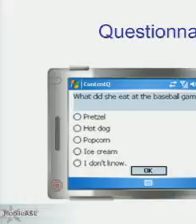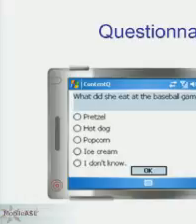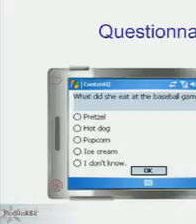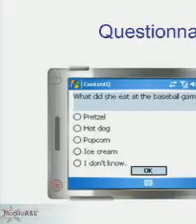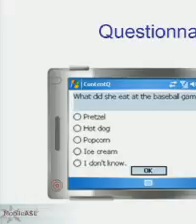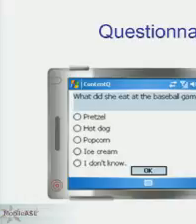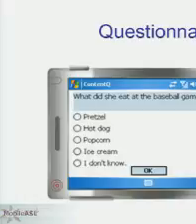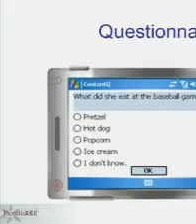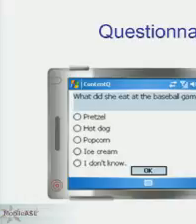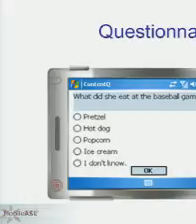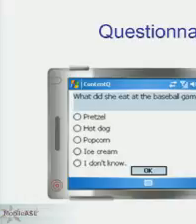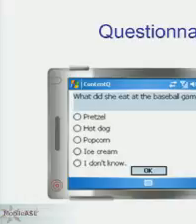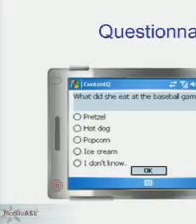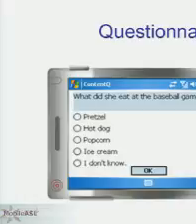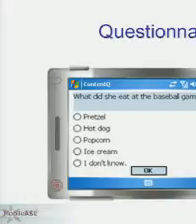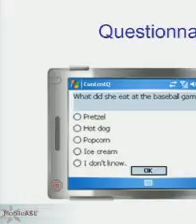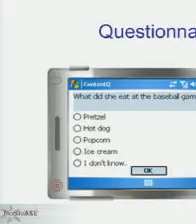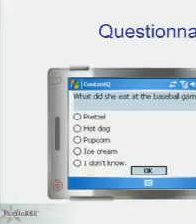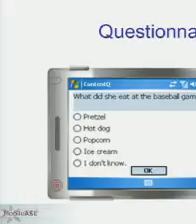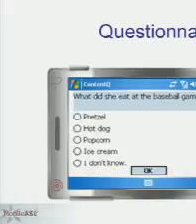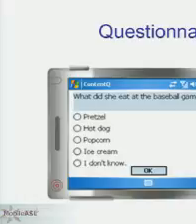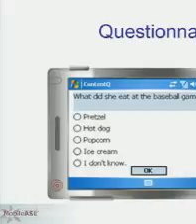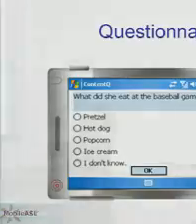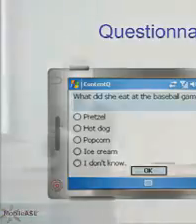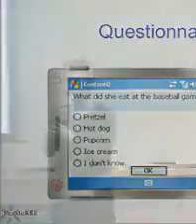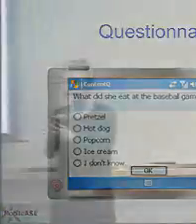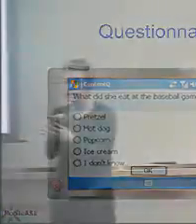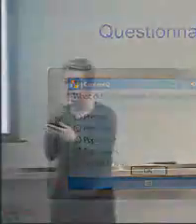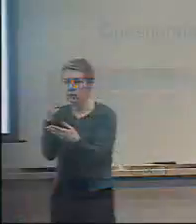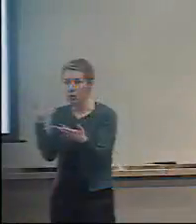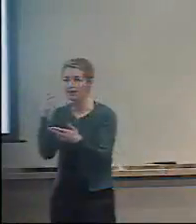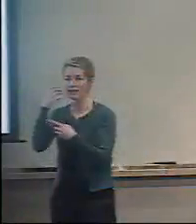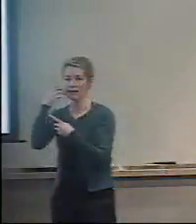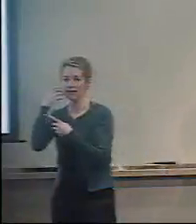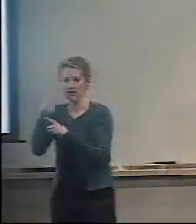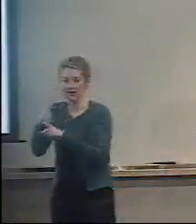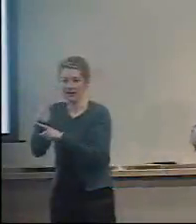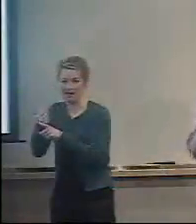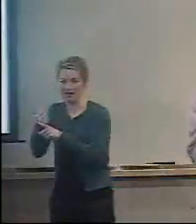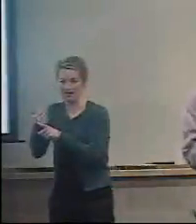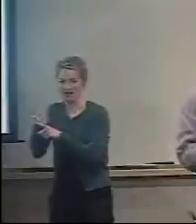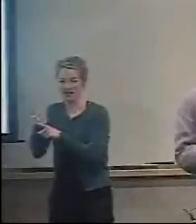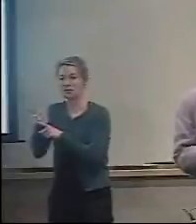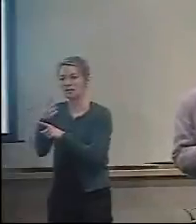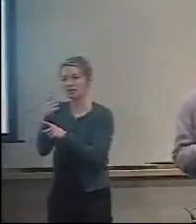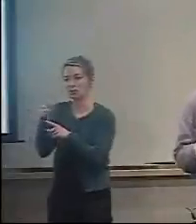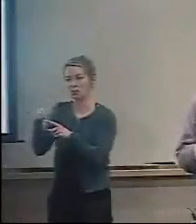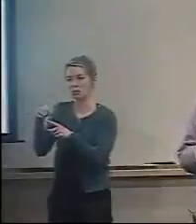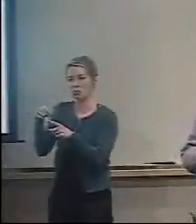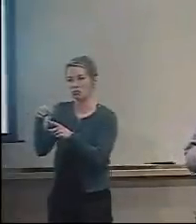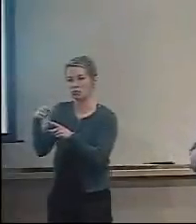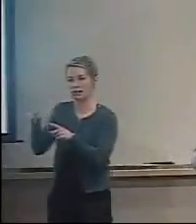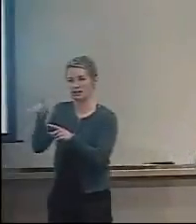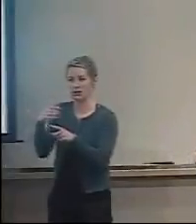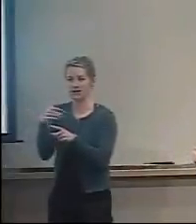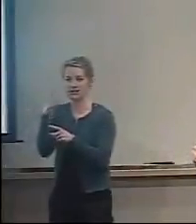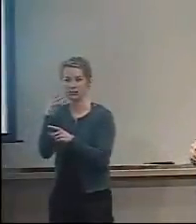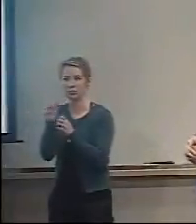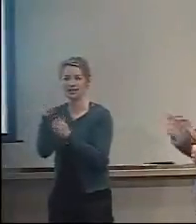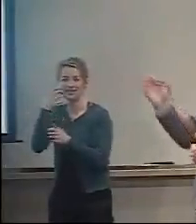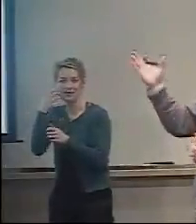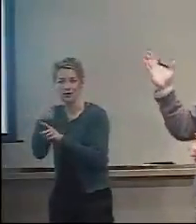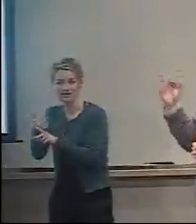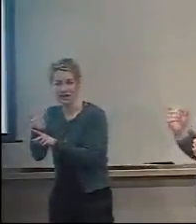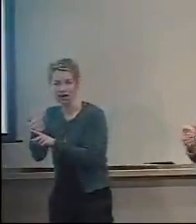And we also did the whole study on the cell phone itself. So they had that experience with the cell phone watching the video.